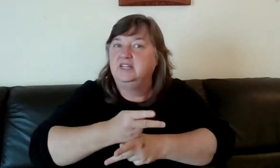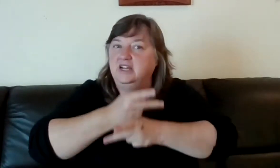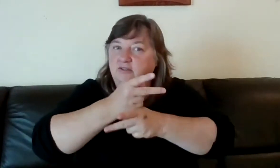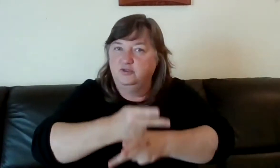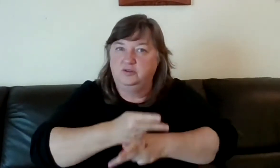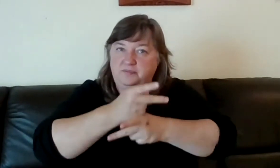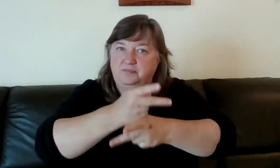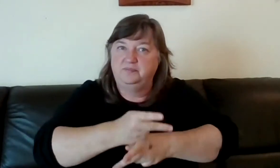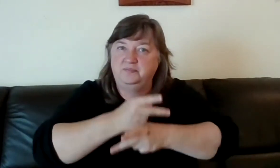Careful.